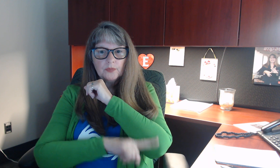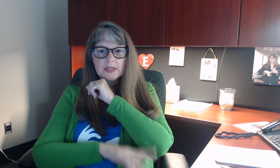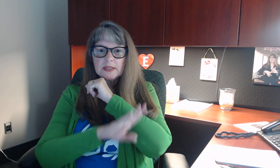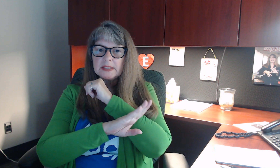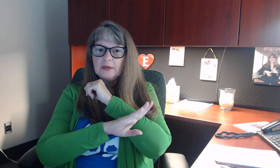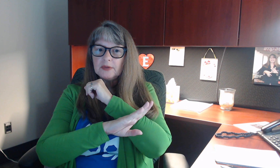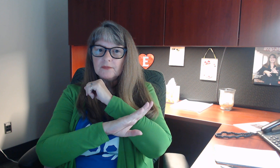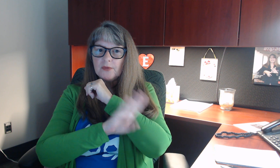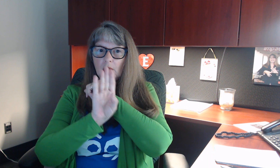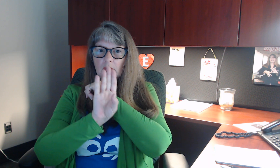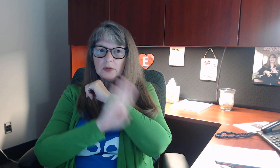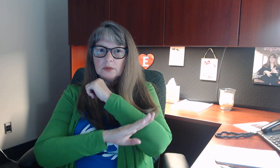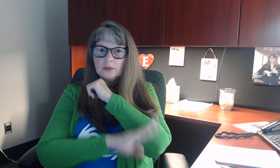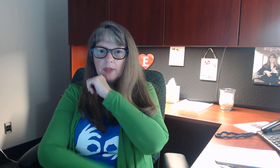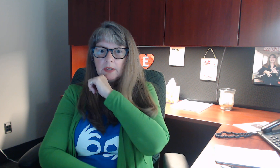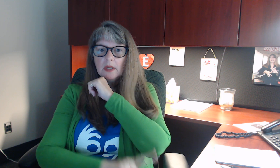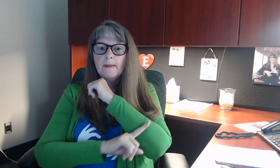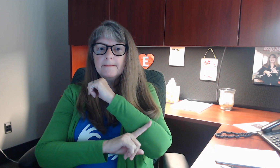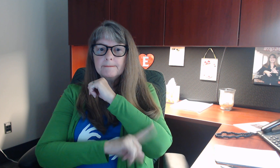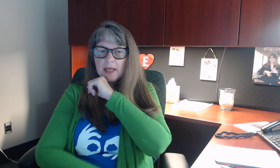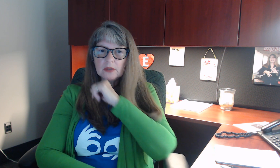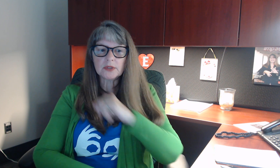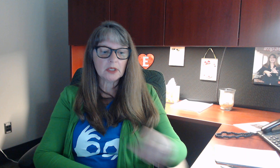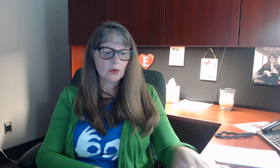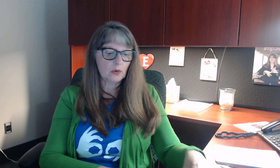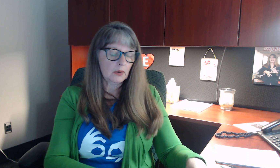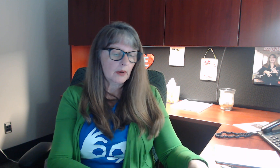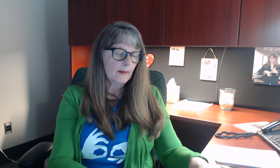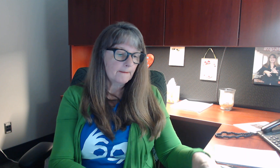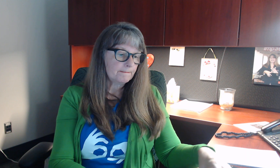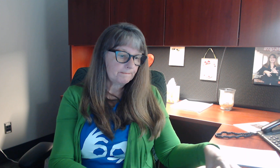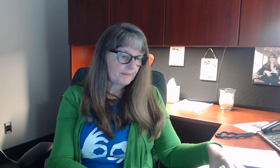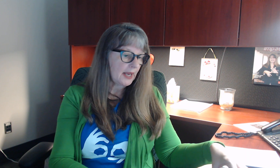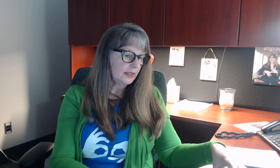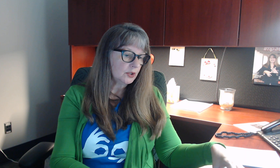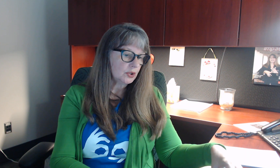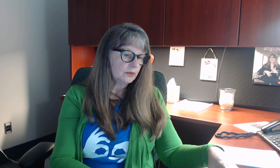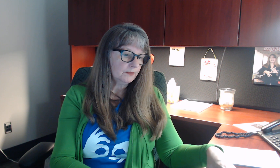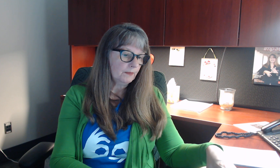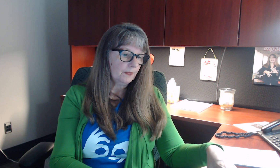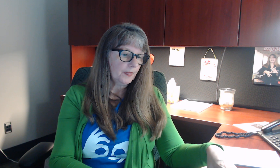It's different than fall, right? Penalty or punish.